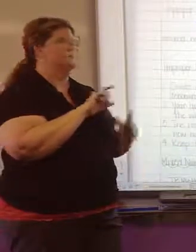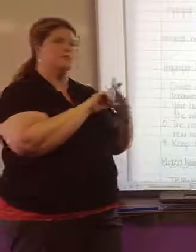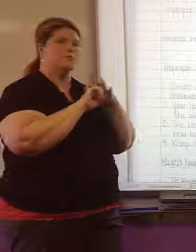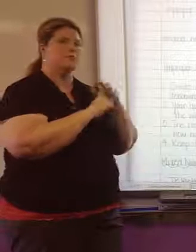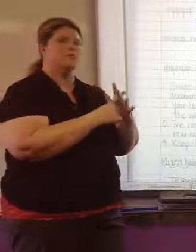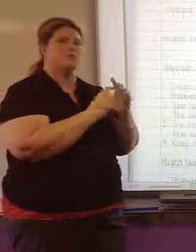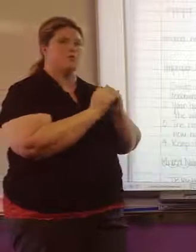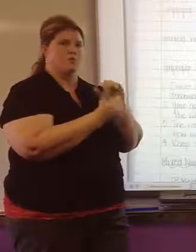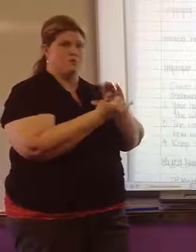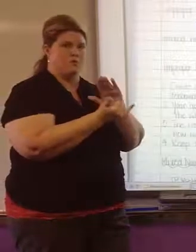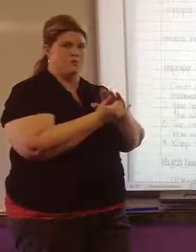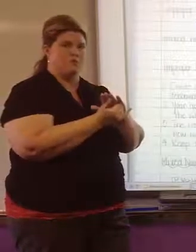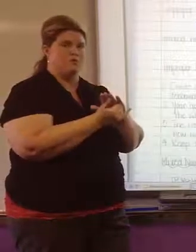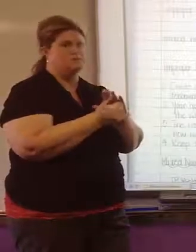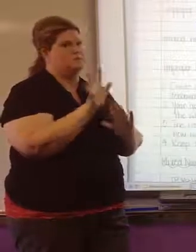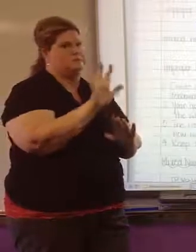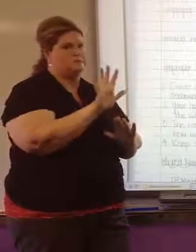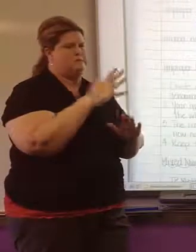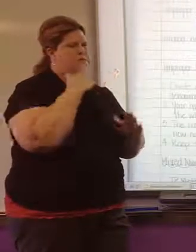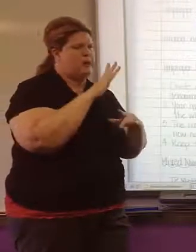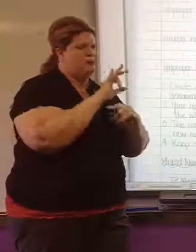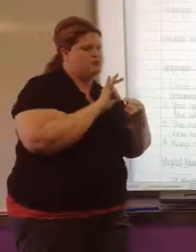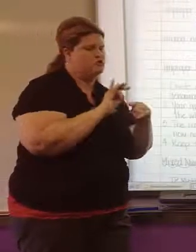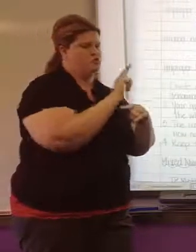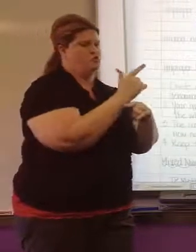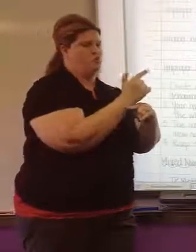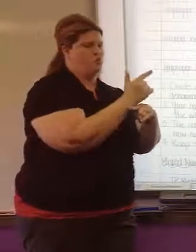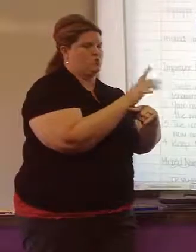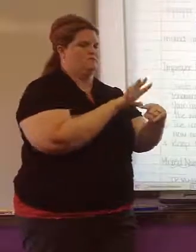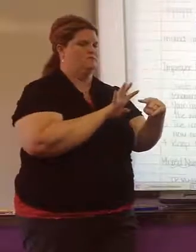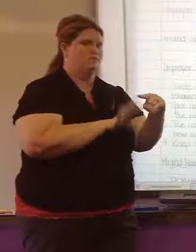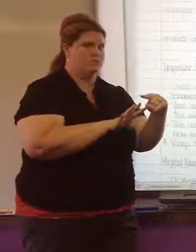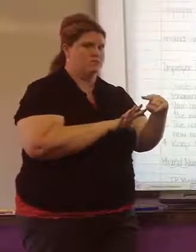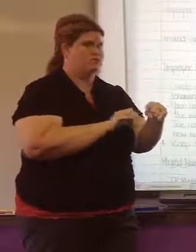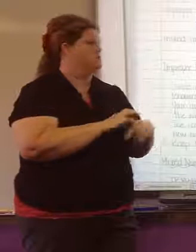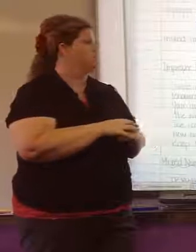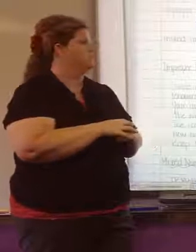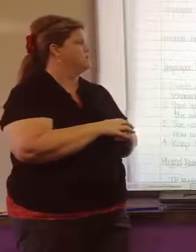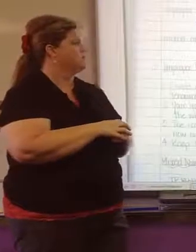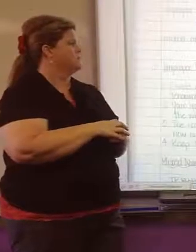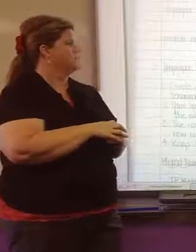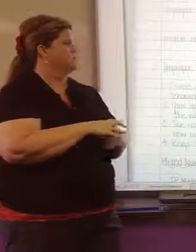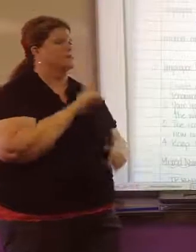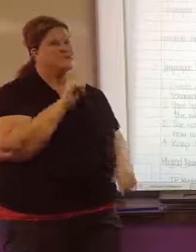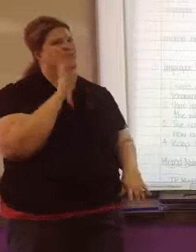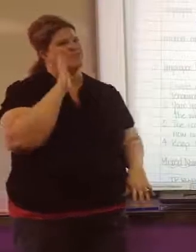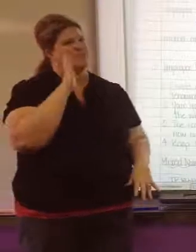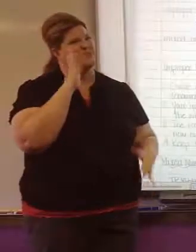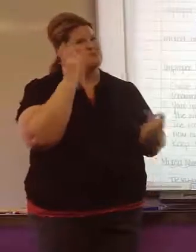the improper bad fraction of 21 fourths. This is where you're going to mess